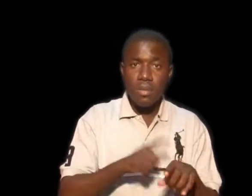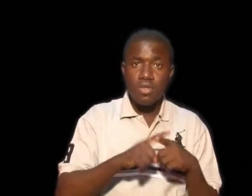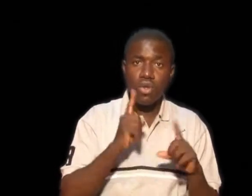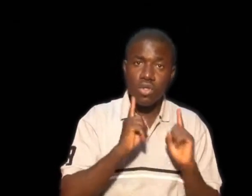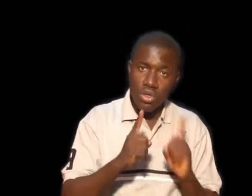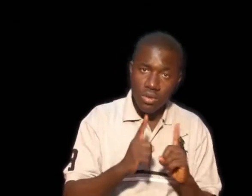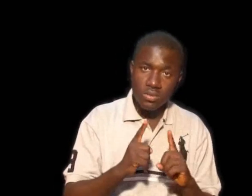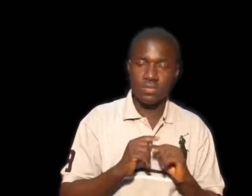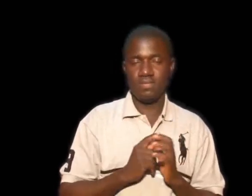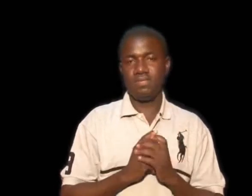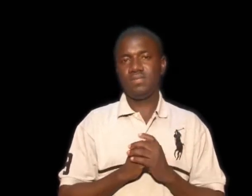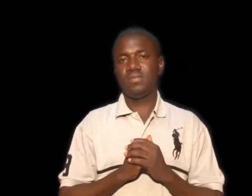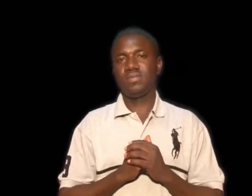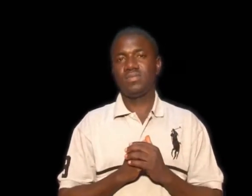speak.